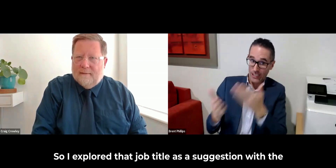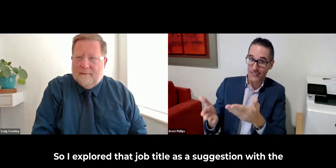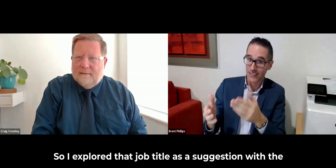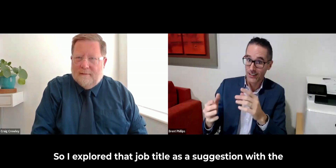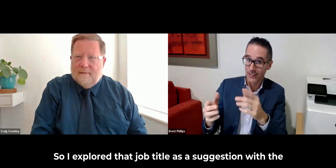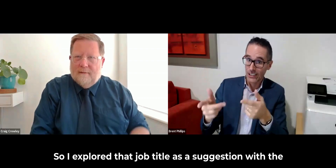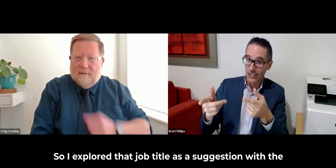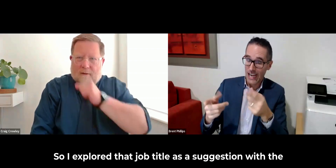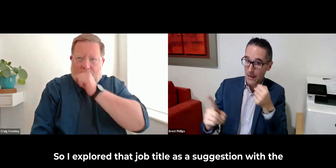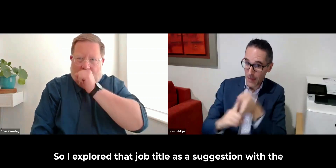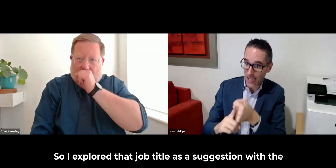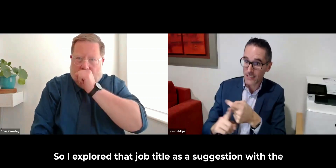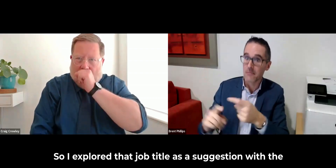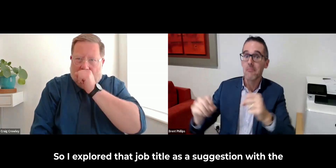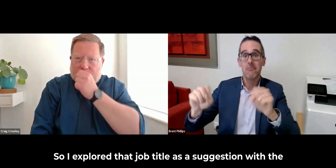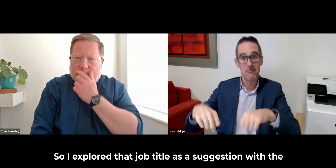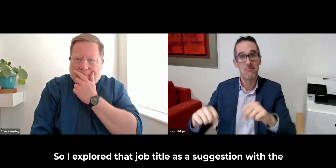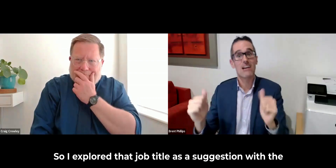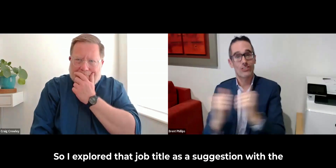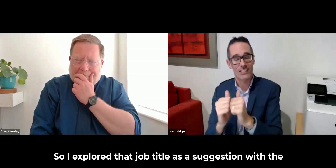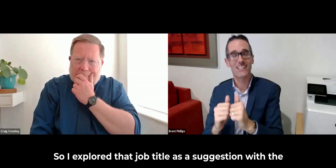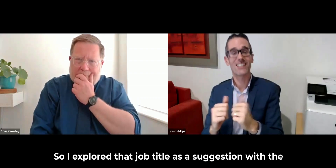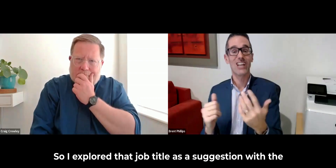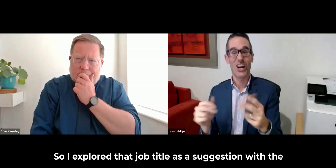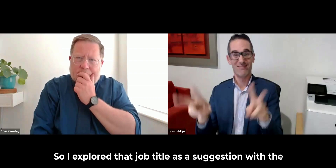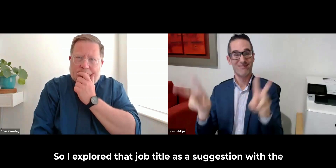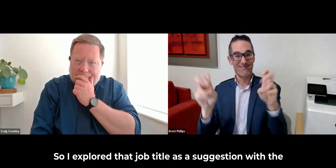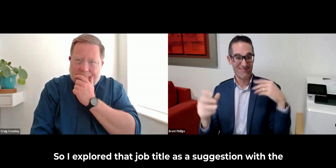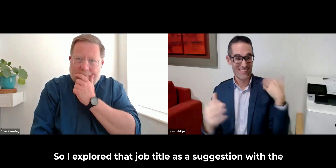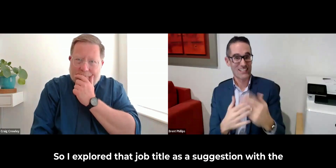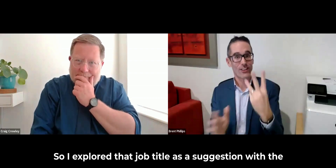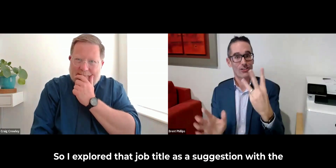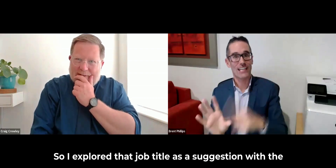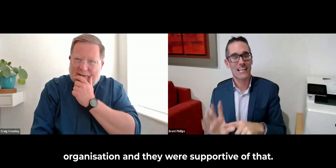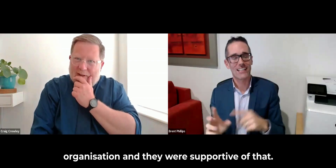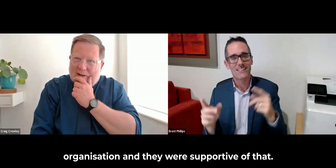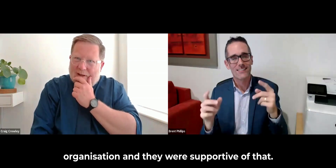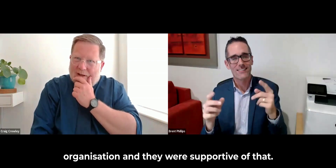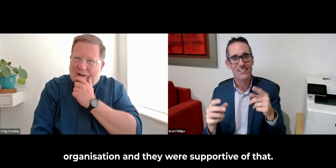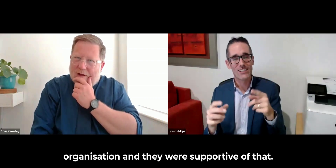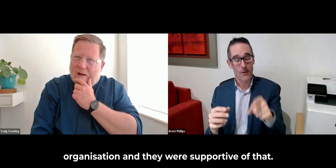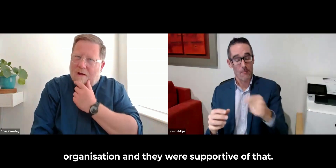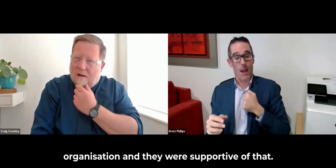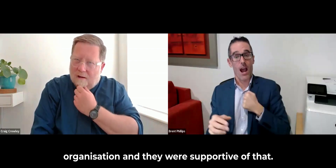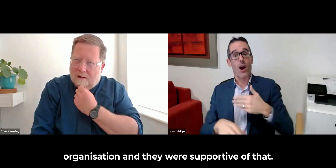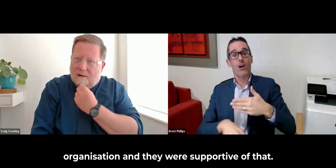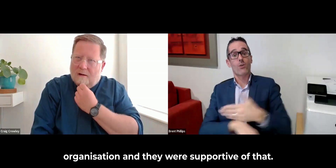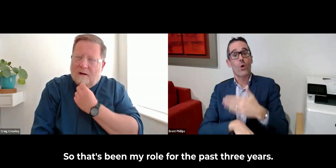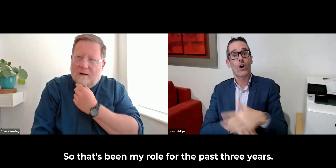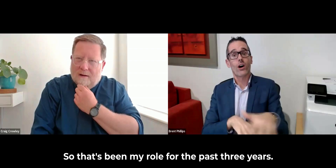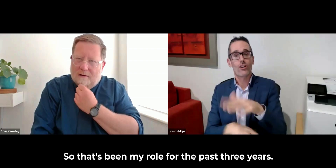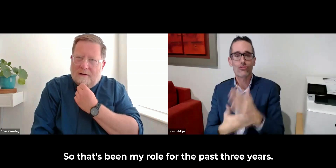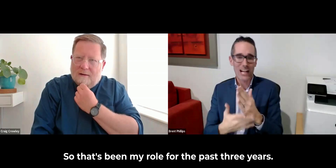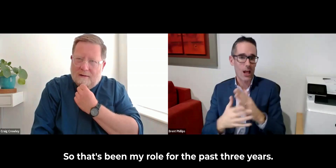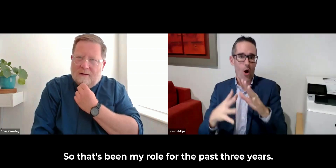I explored that job title as a suggestion with the organization, and they were supportive of that. So that's been my role for the